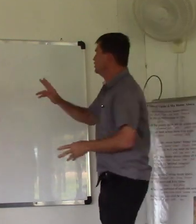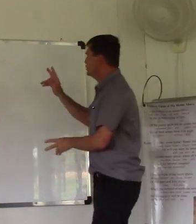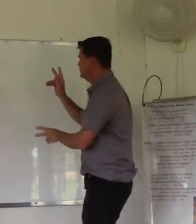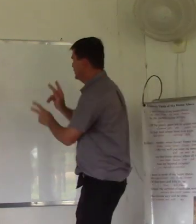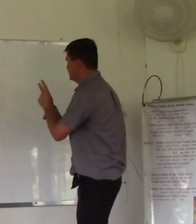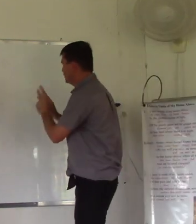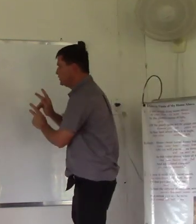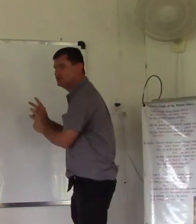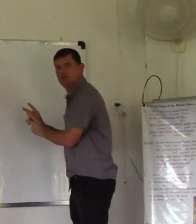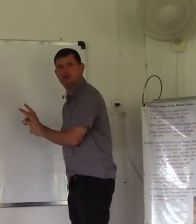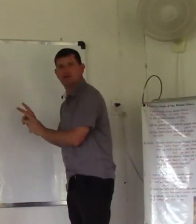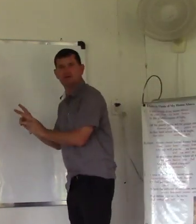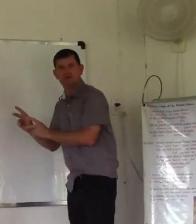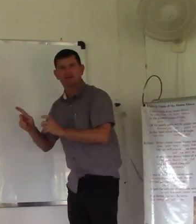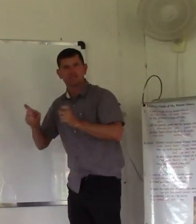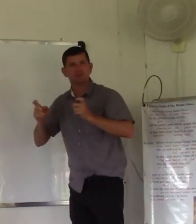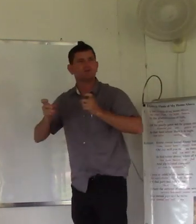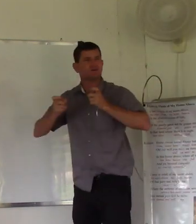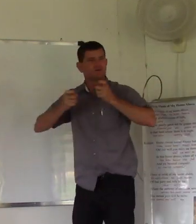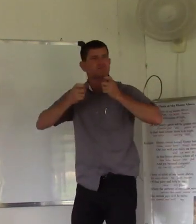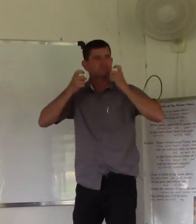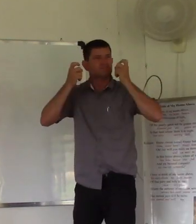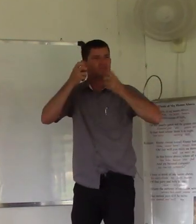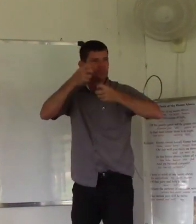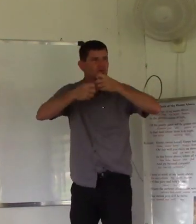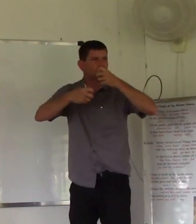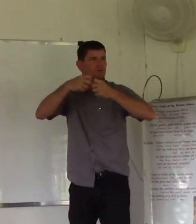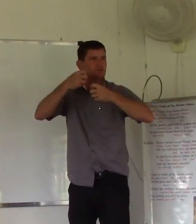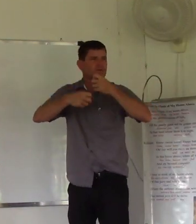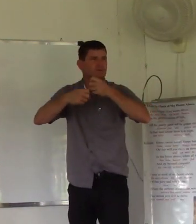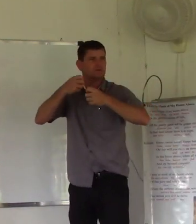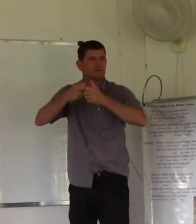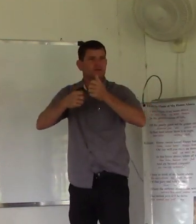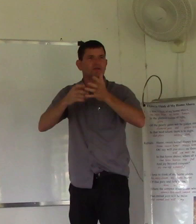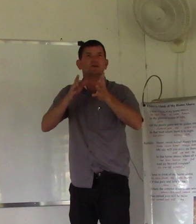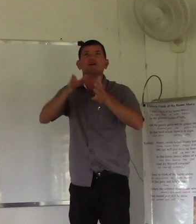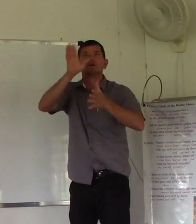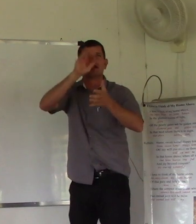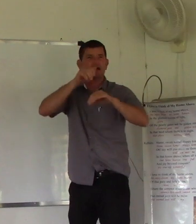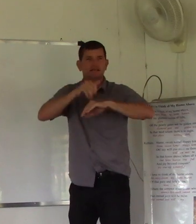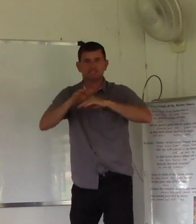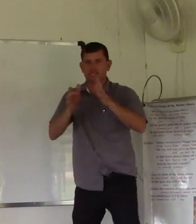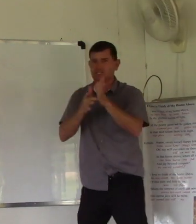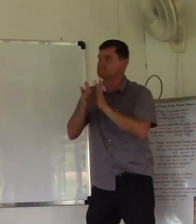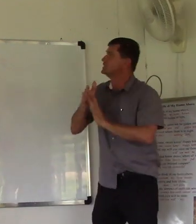The people that were in trouble. God sent Jesus.